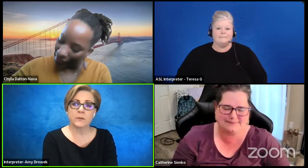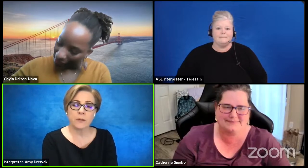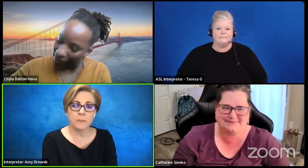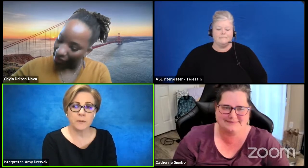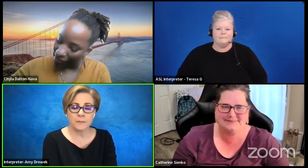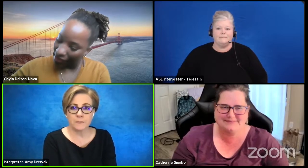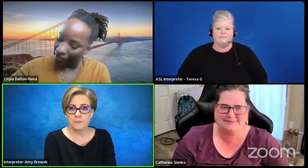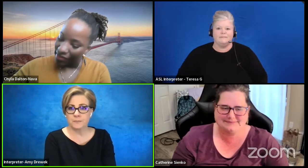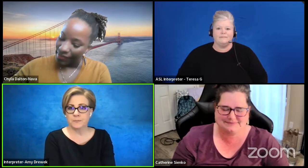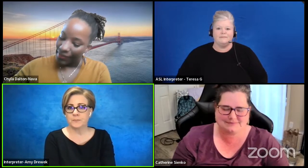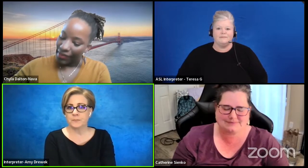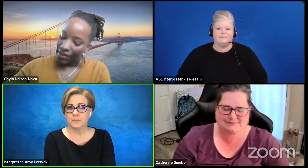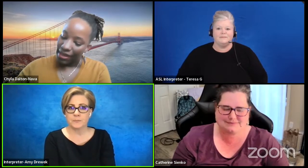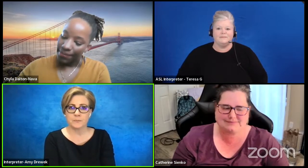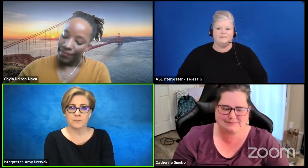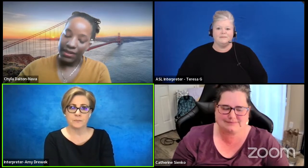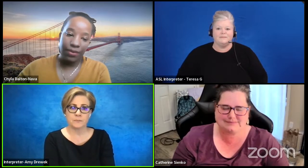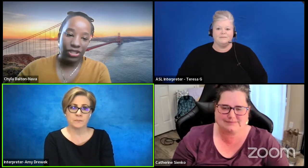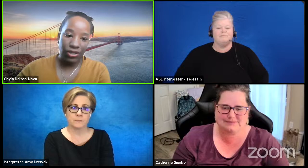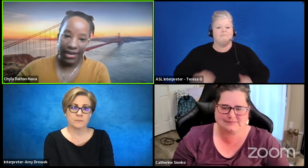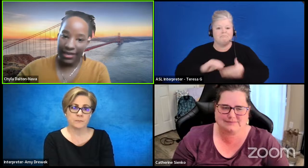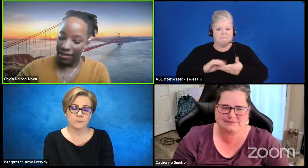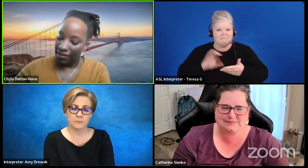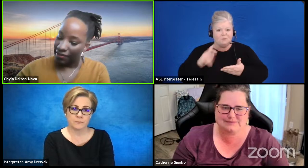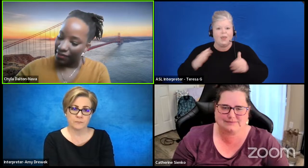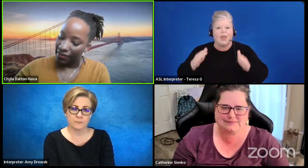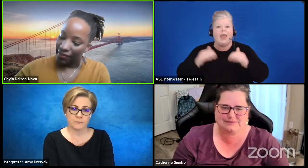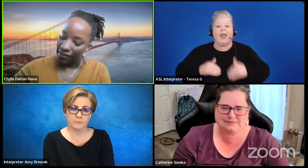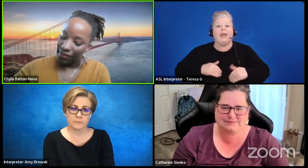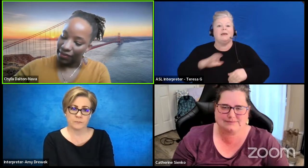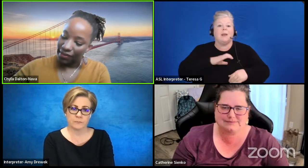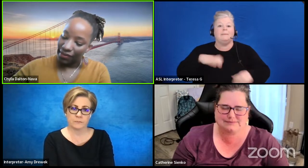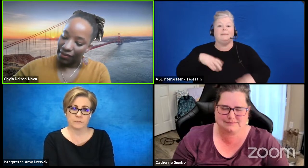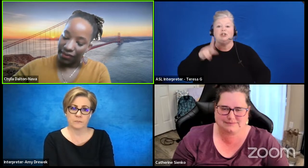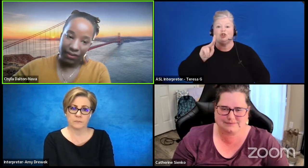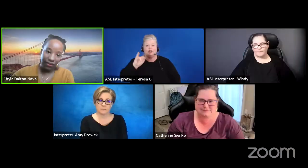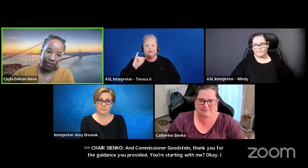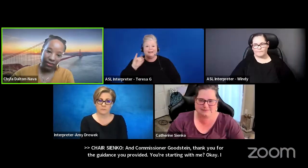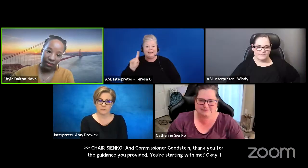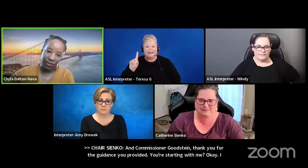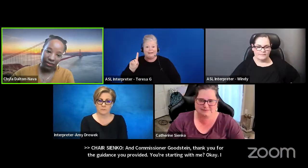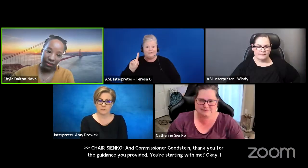I vote for Nikki Sukup. Commissioner Kidd.